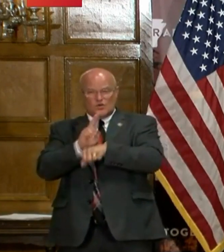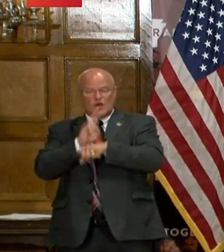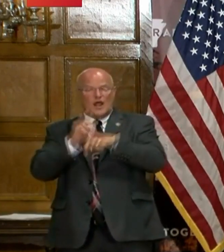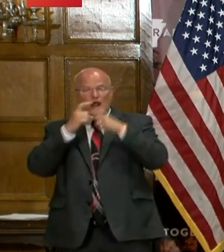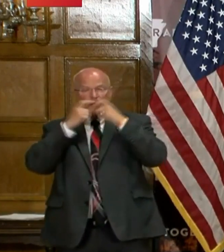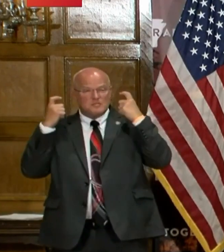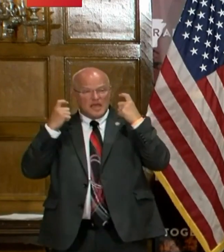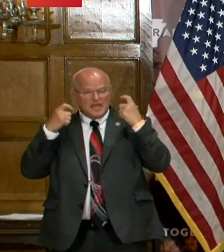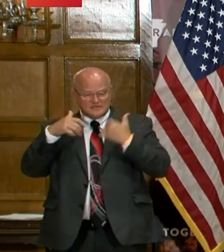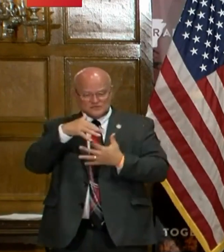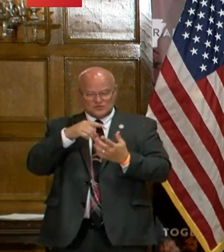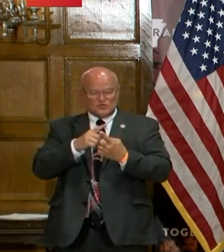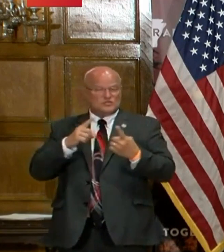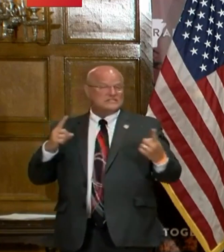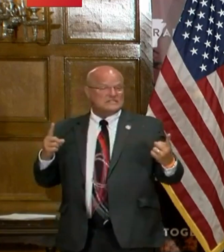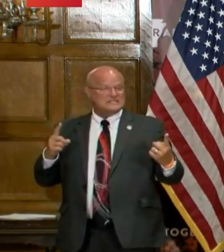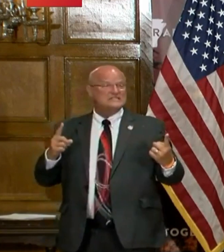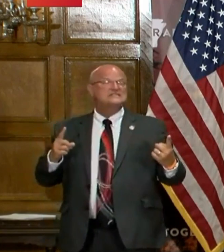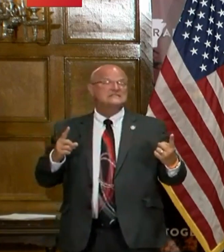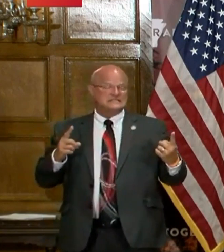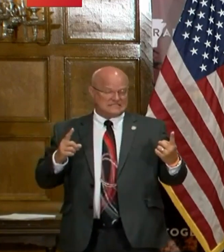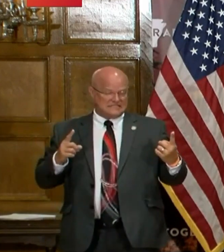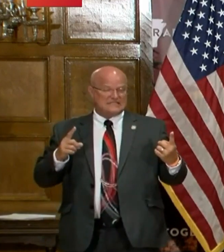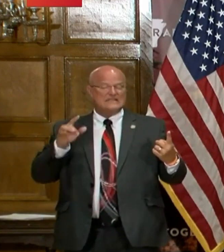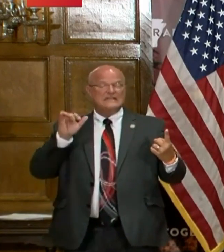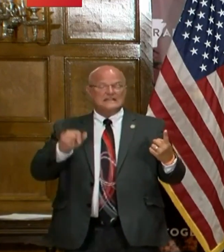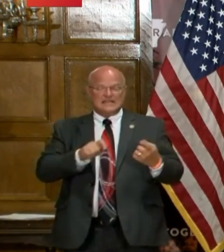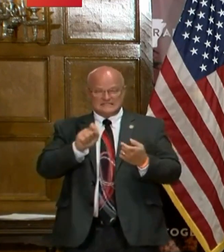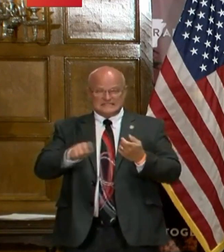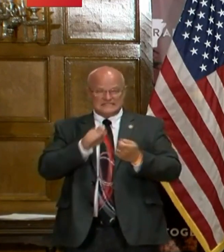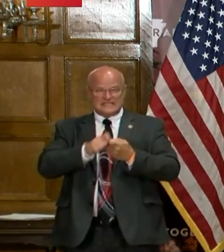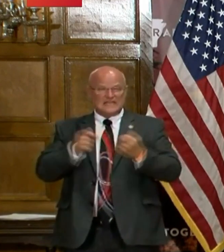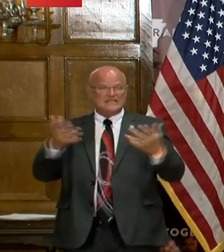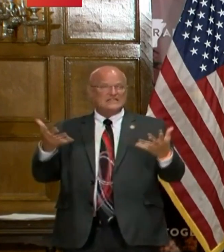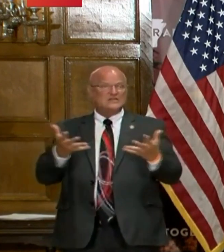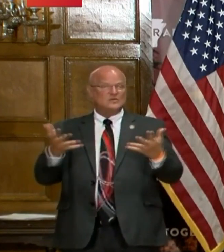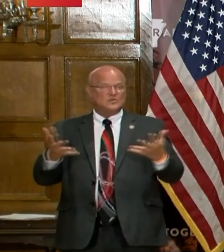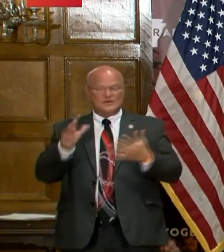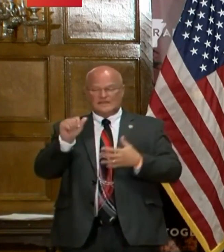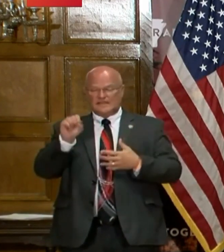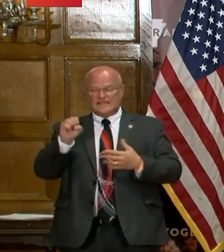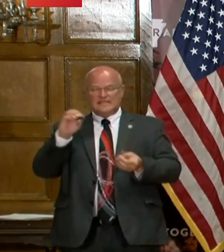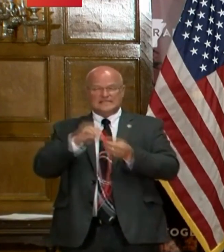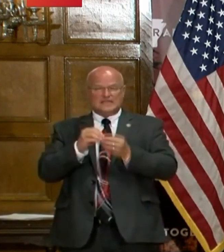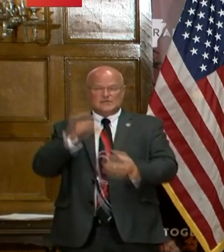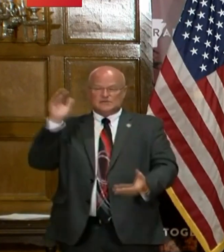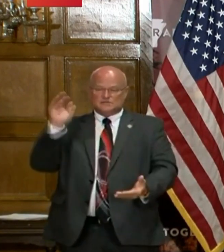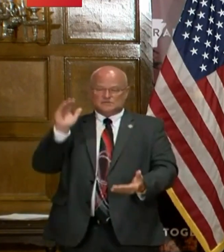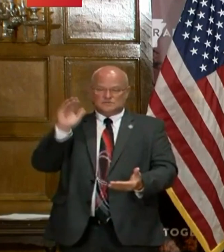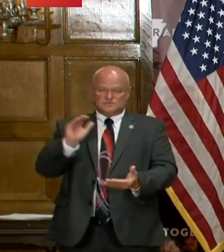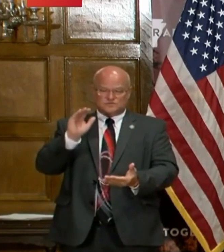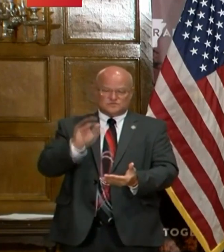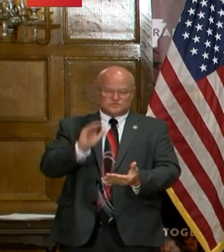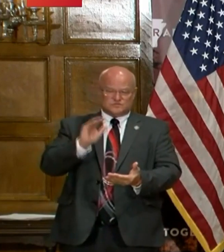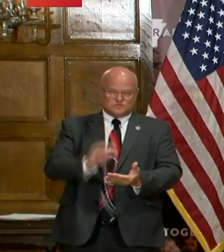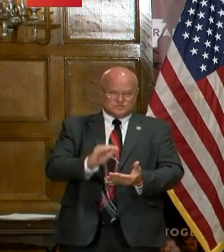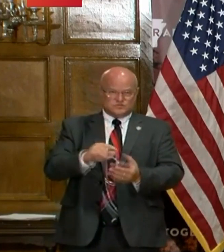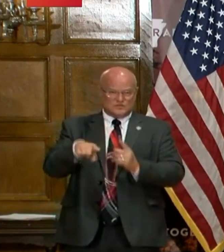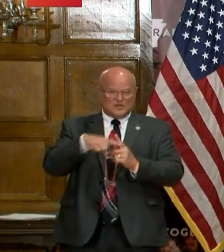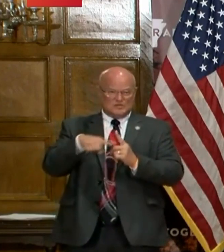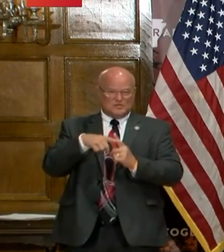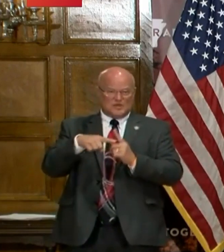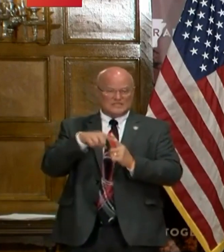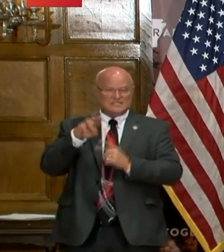we socially distance, then that's exactly what brings the case numbers down and brings the positivity rate